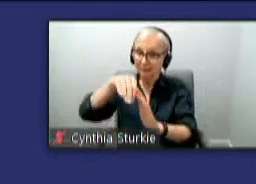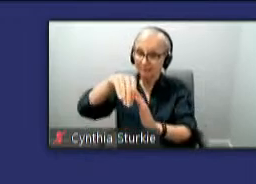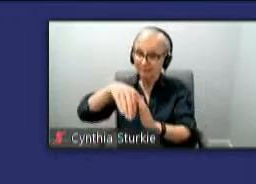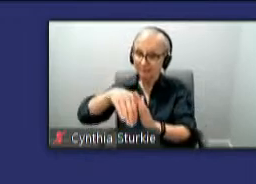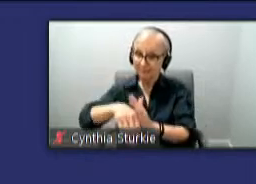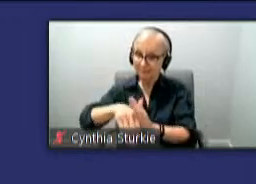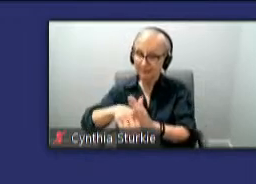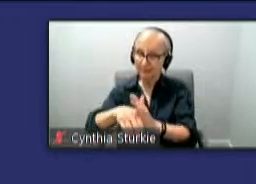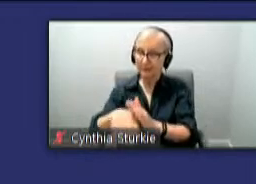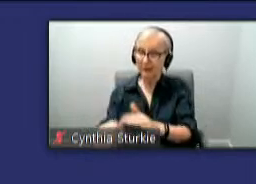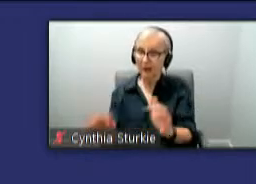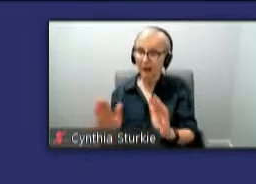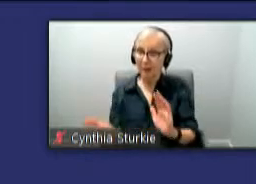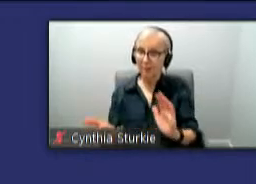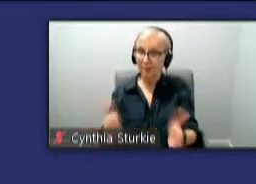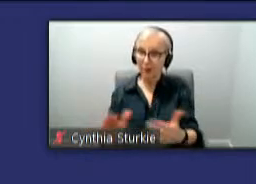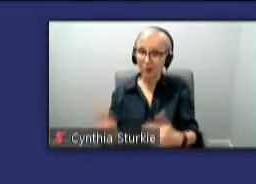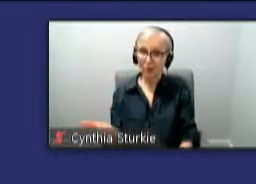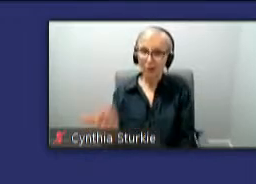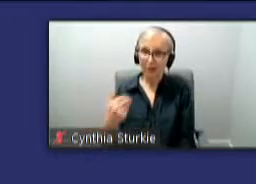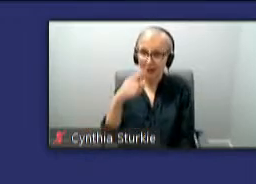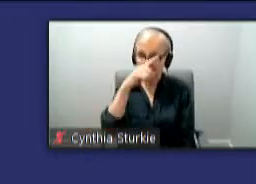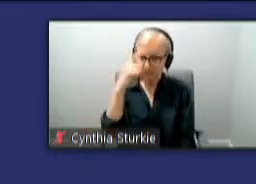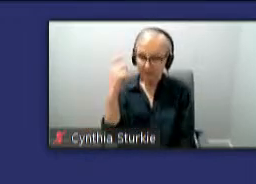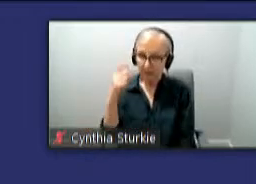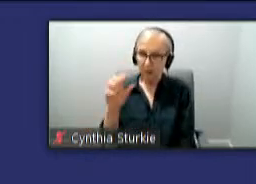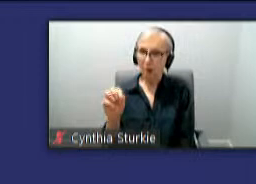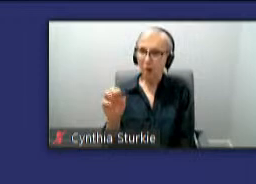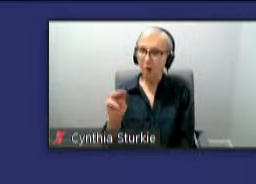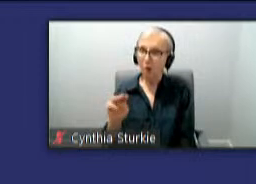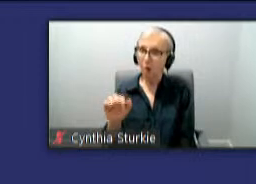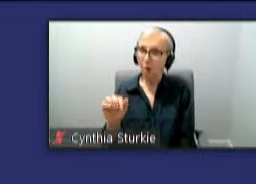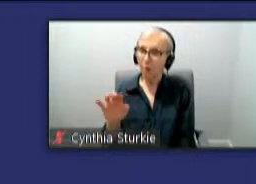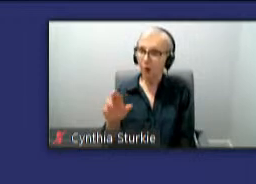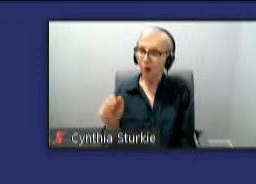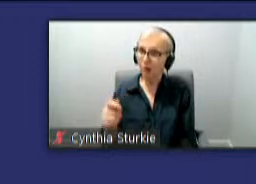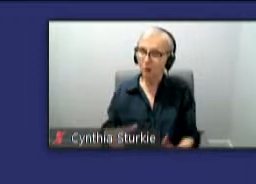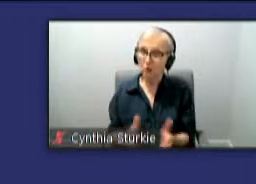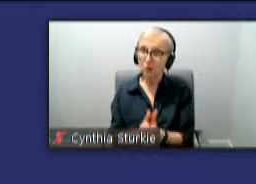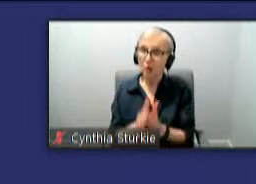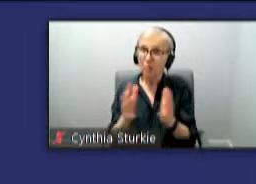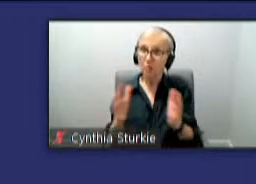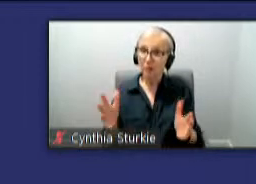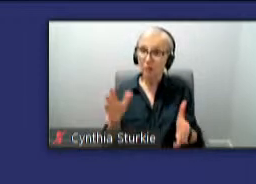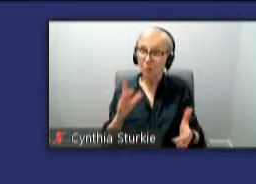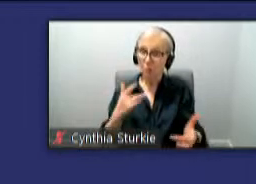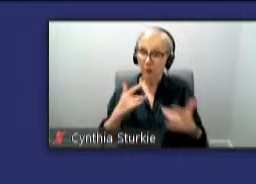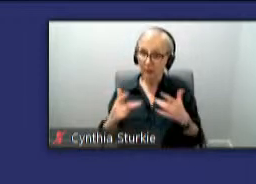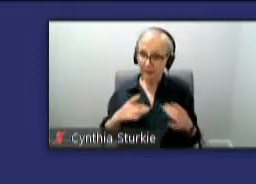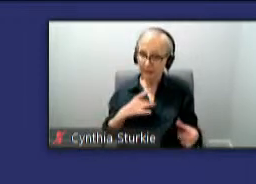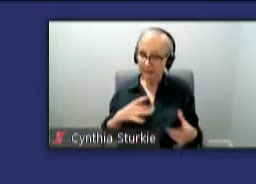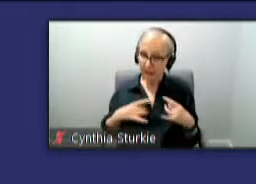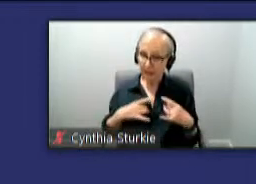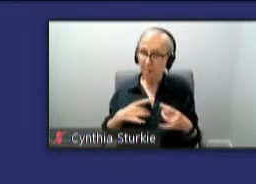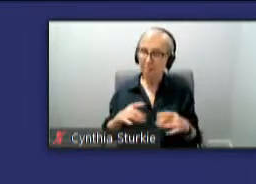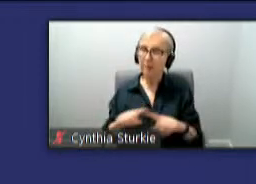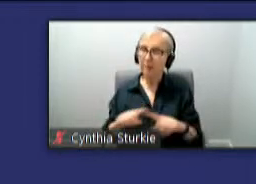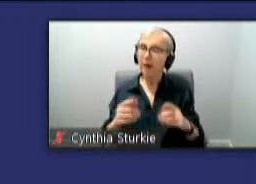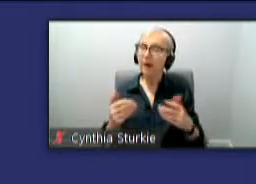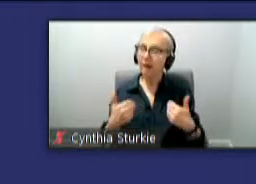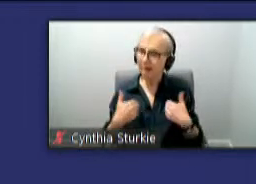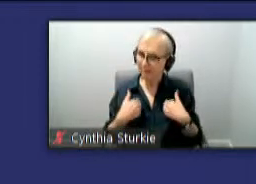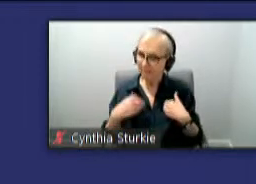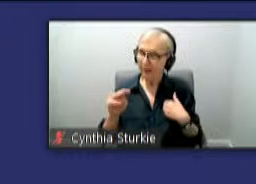summer. Omicron is so much more contagious than the Alpha and Delta variants, and luckily with milder illness in